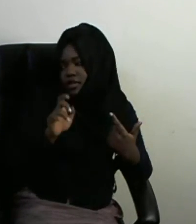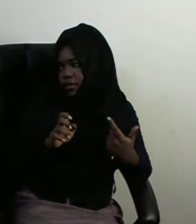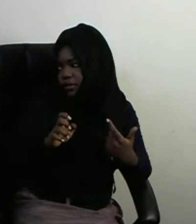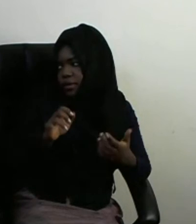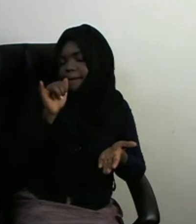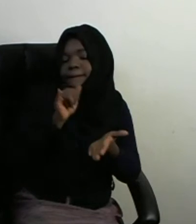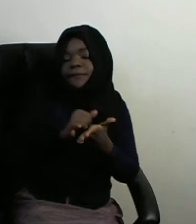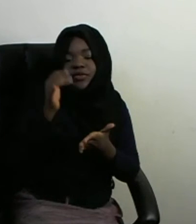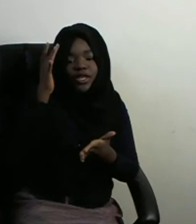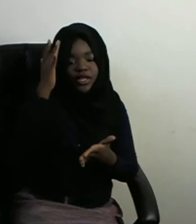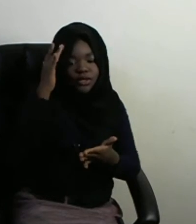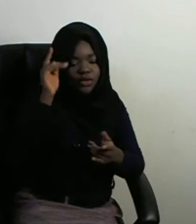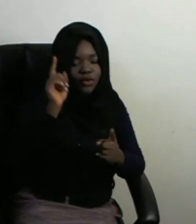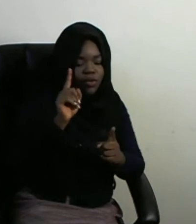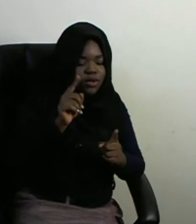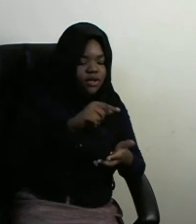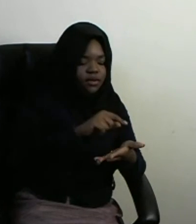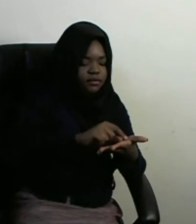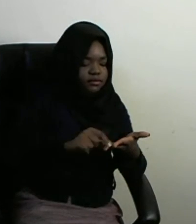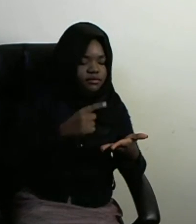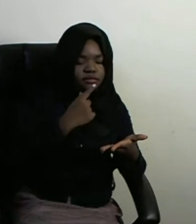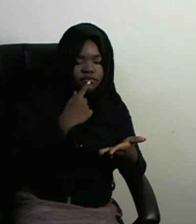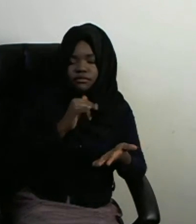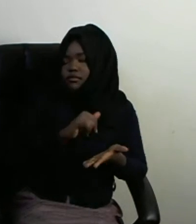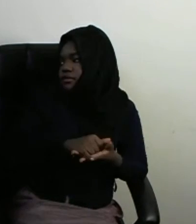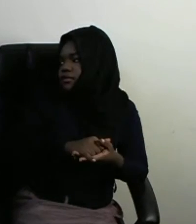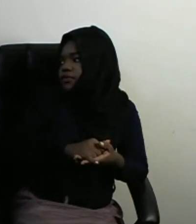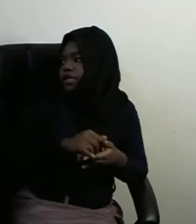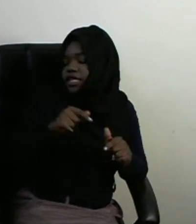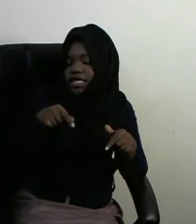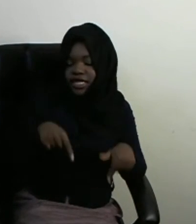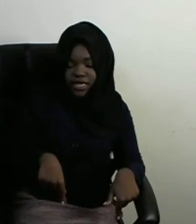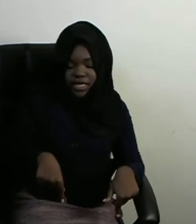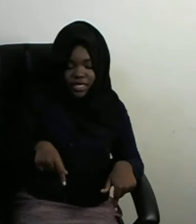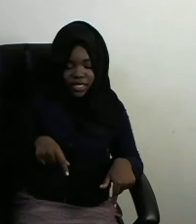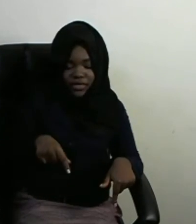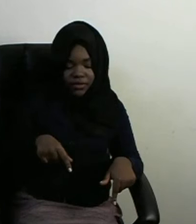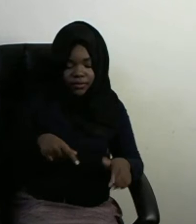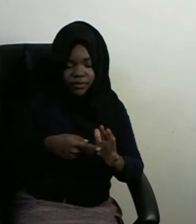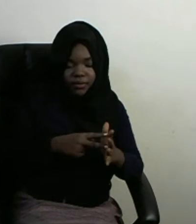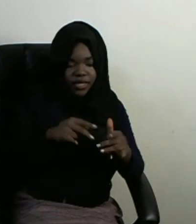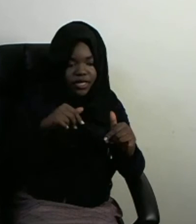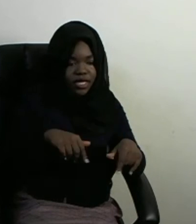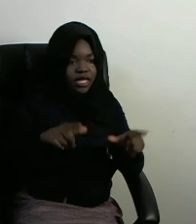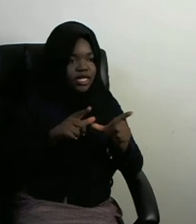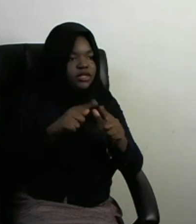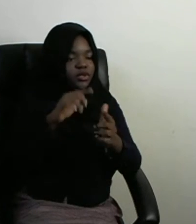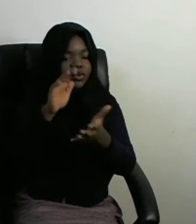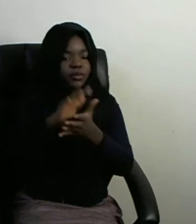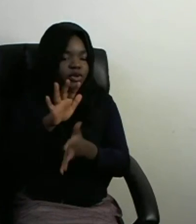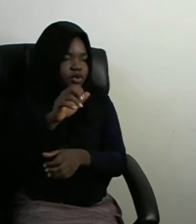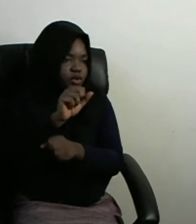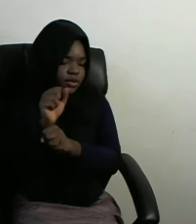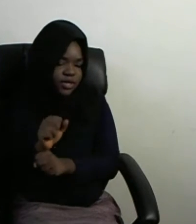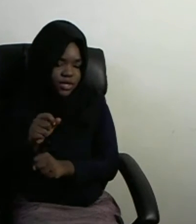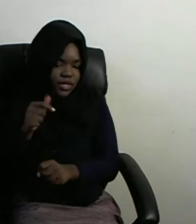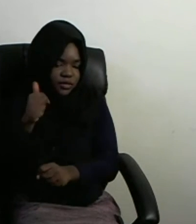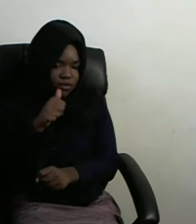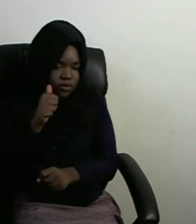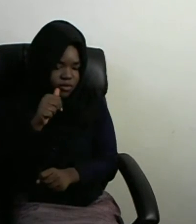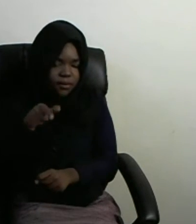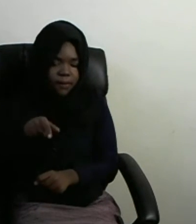And that's why the rest of the ayah comes. It says, this license, which means the license to marry your slave